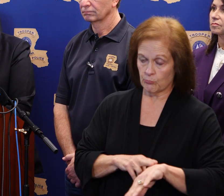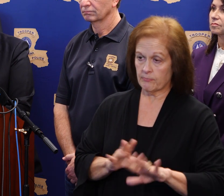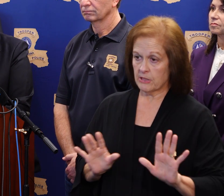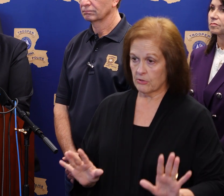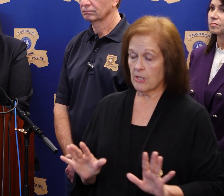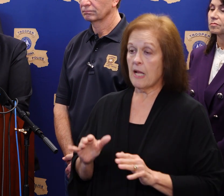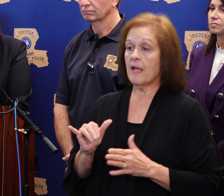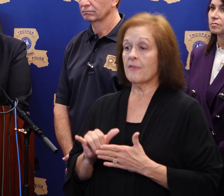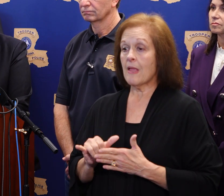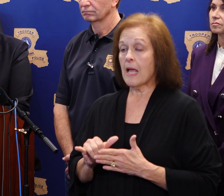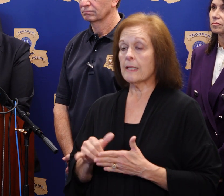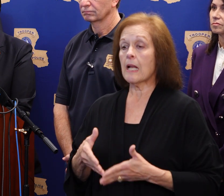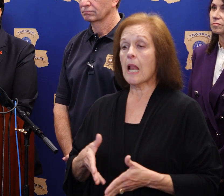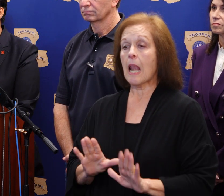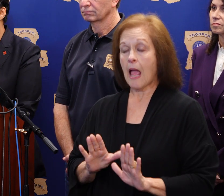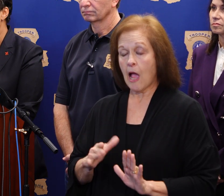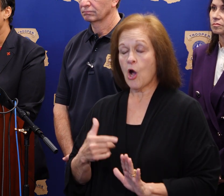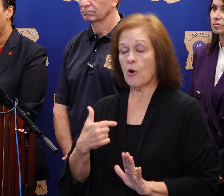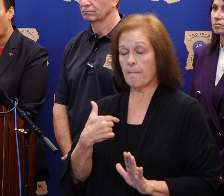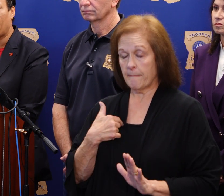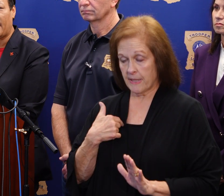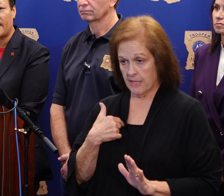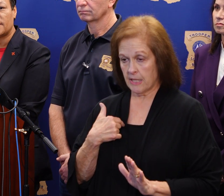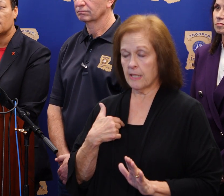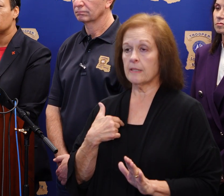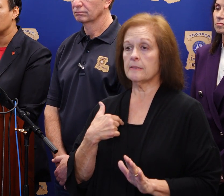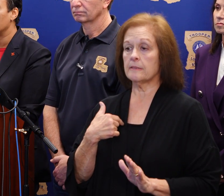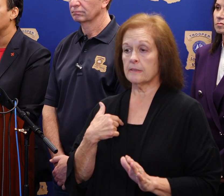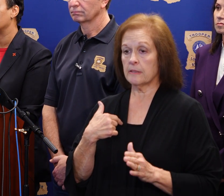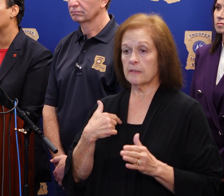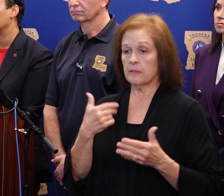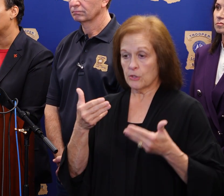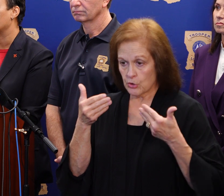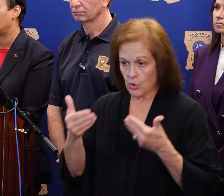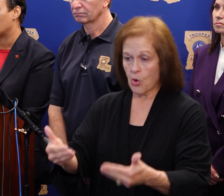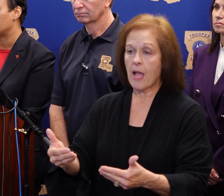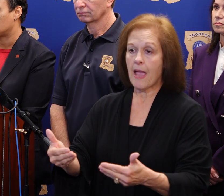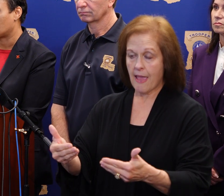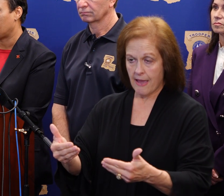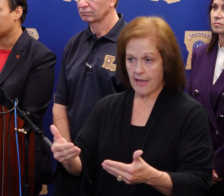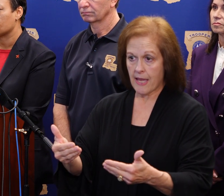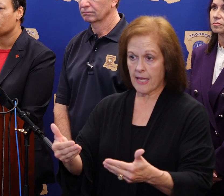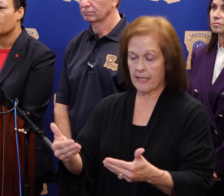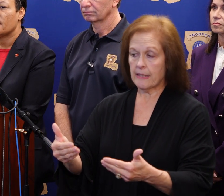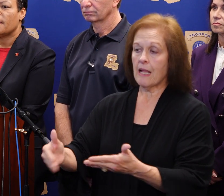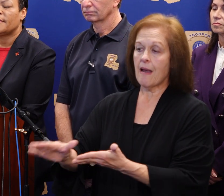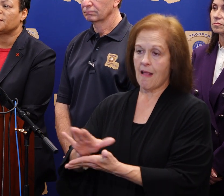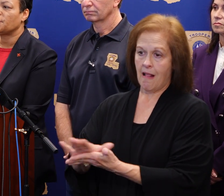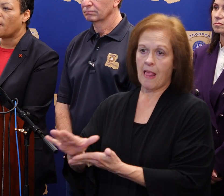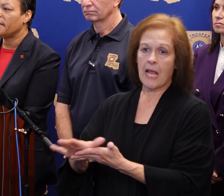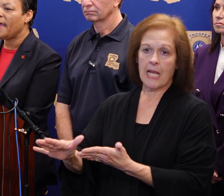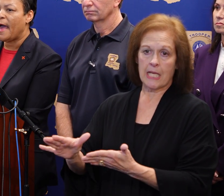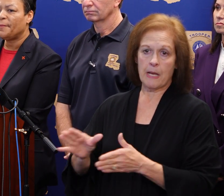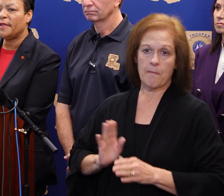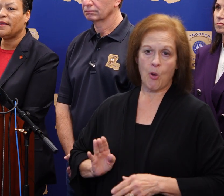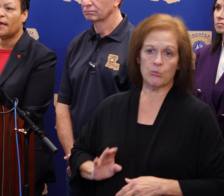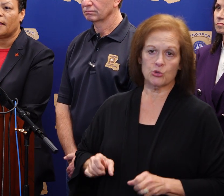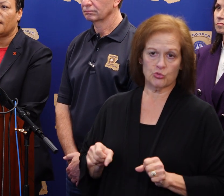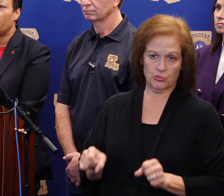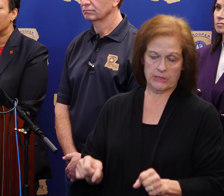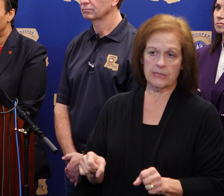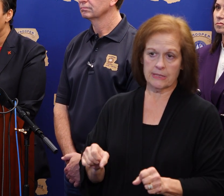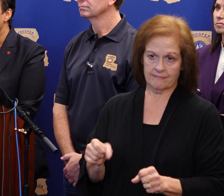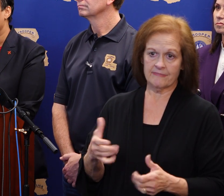that then allowed me to give the go-ahead to begin the cleaning of Bourbon Street. That started